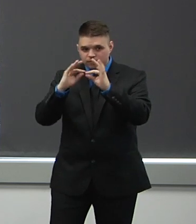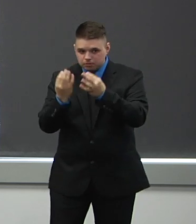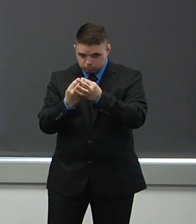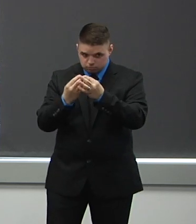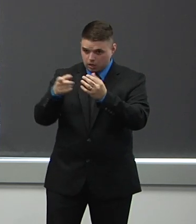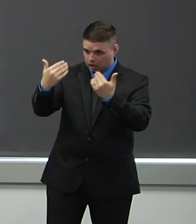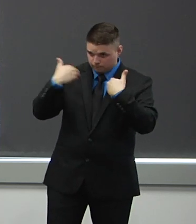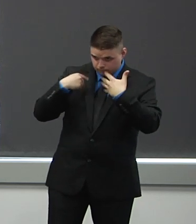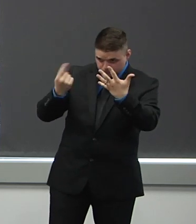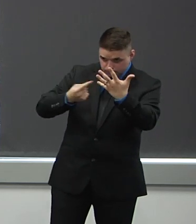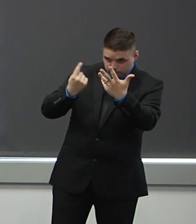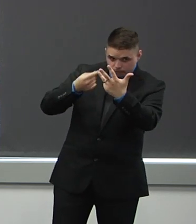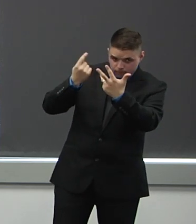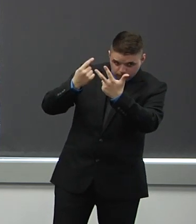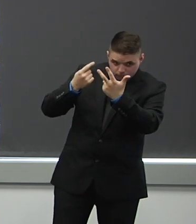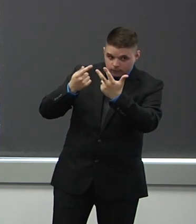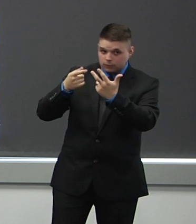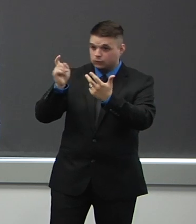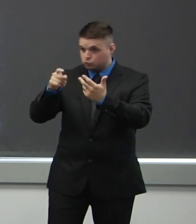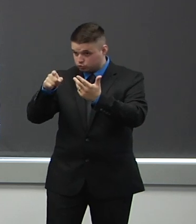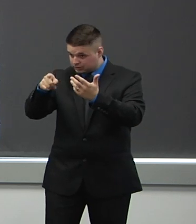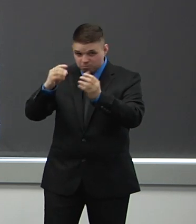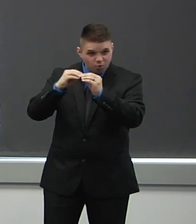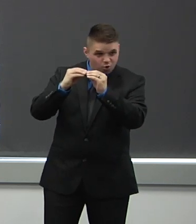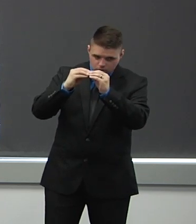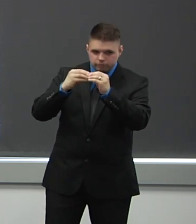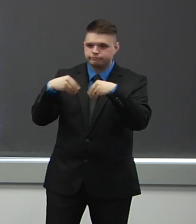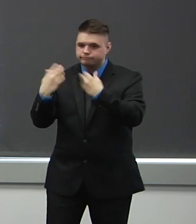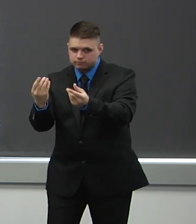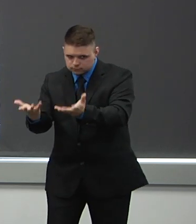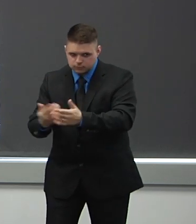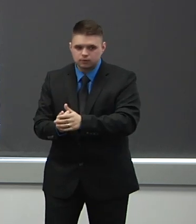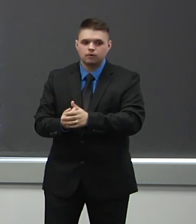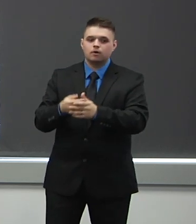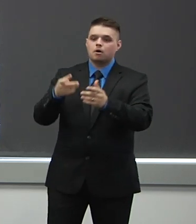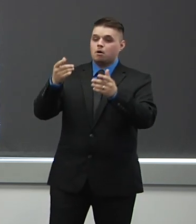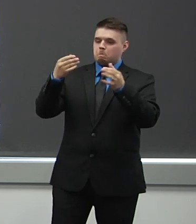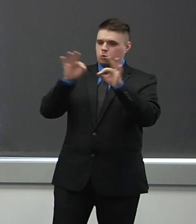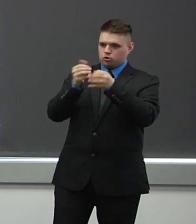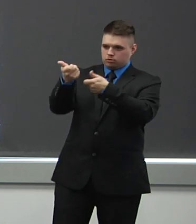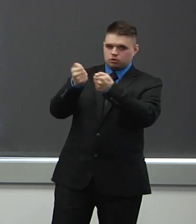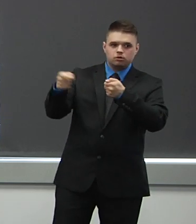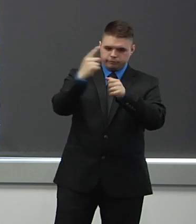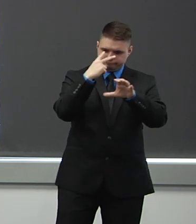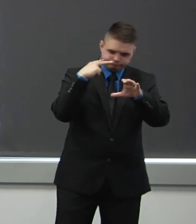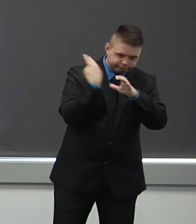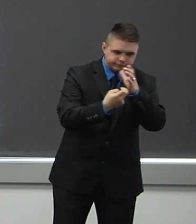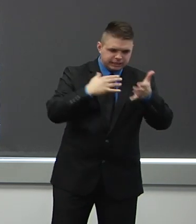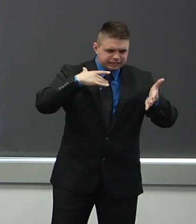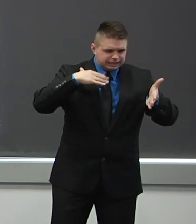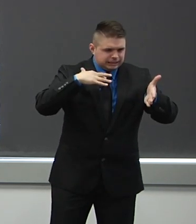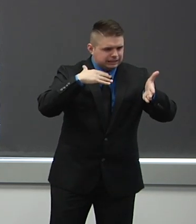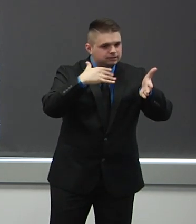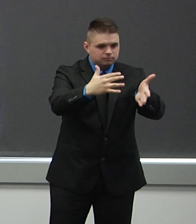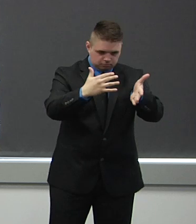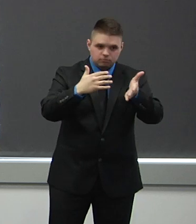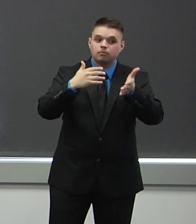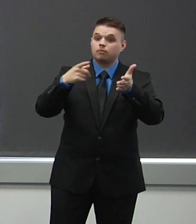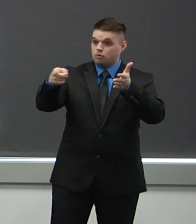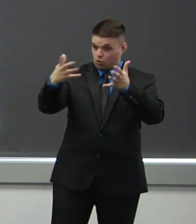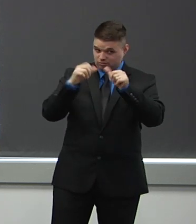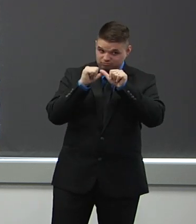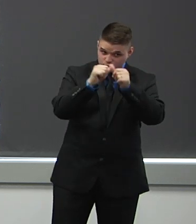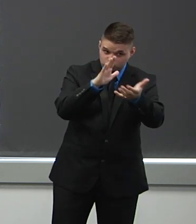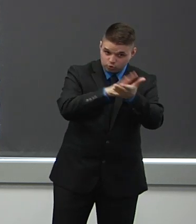need to be learning ready, and then to begin to dive into the most important learning. So those things are all required for them to continue to receive funding.